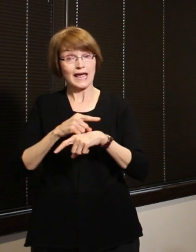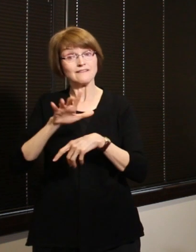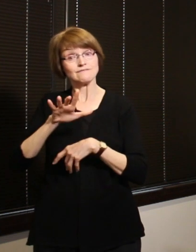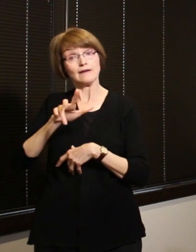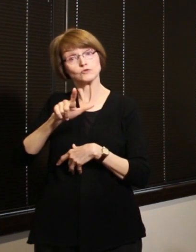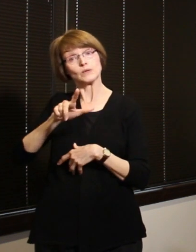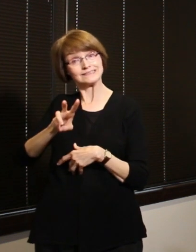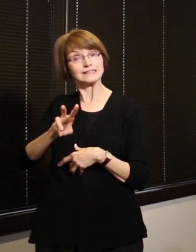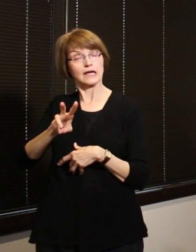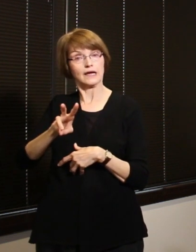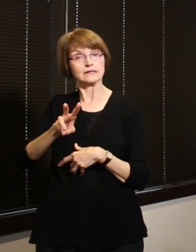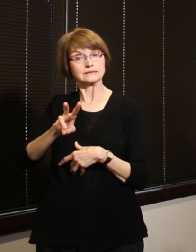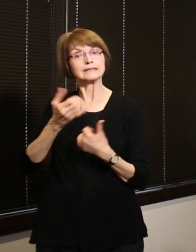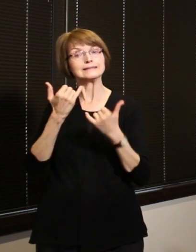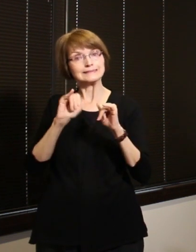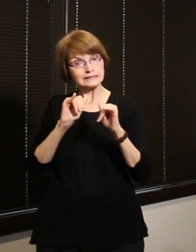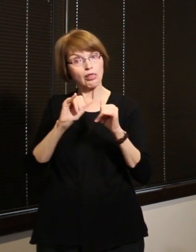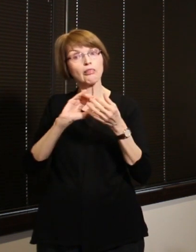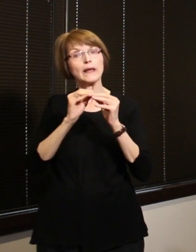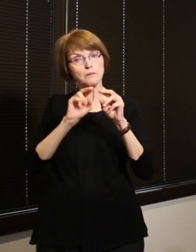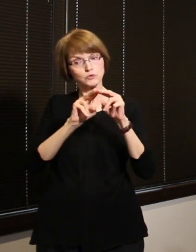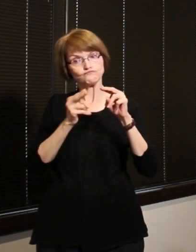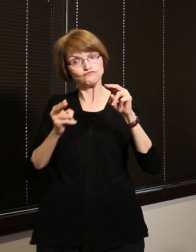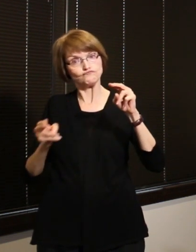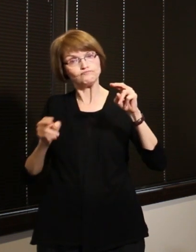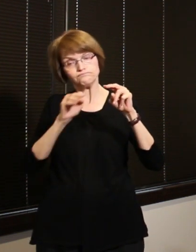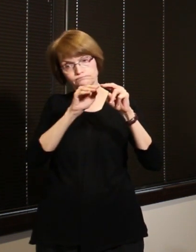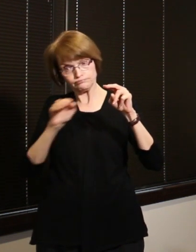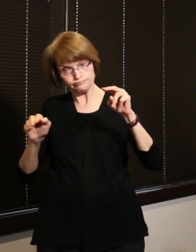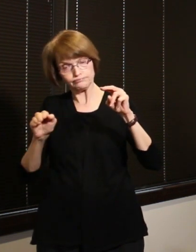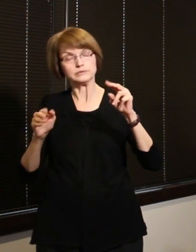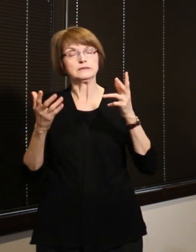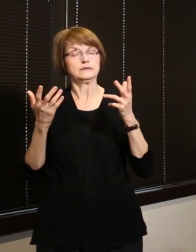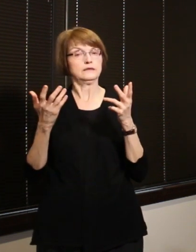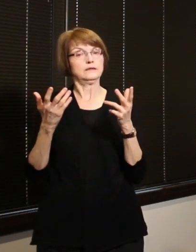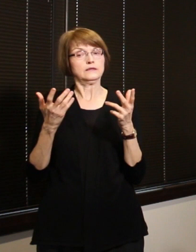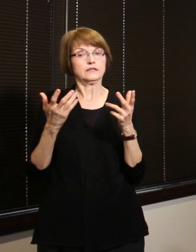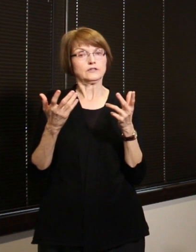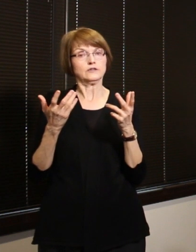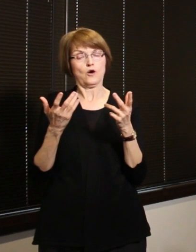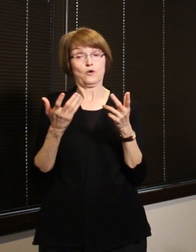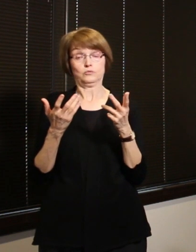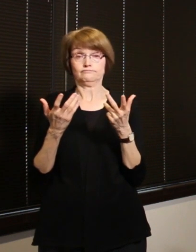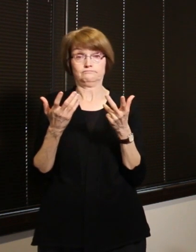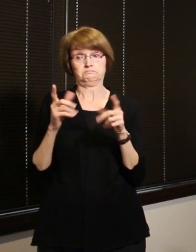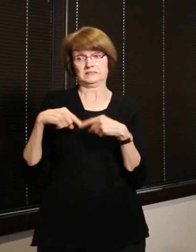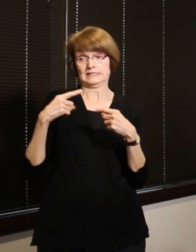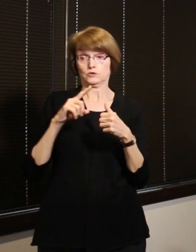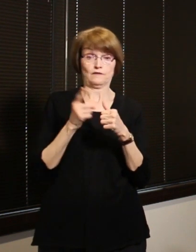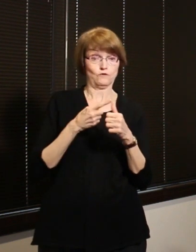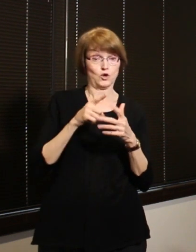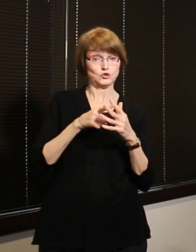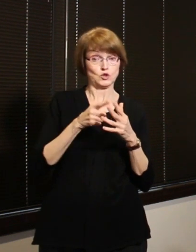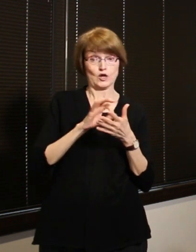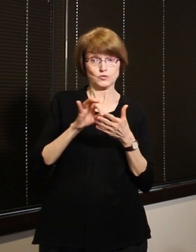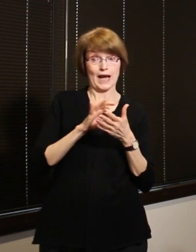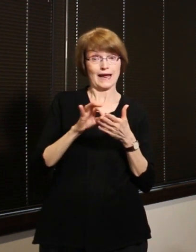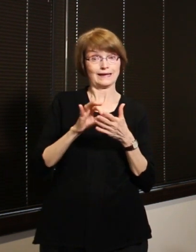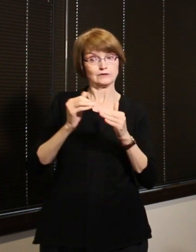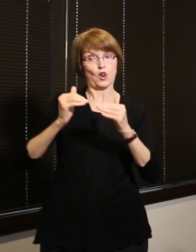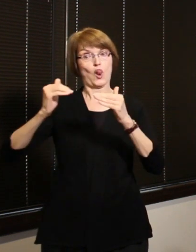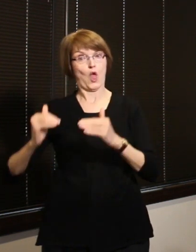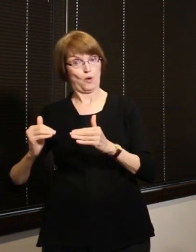and it's still on the downward trend. This number continues to trend down, and it's lower than it's been since we really started tracking this data, which is